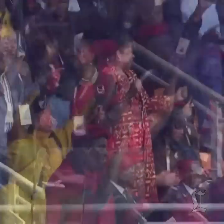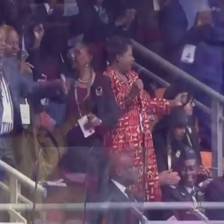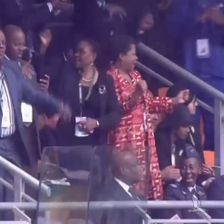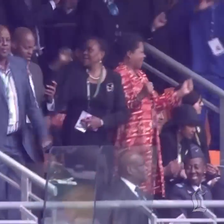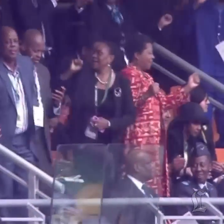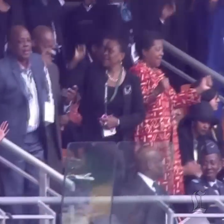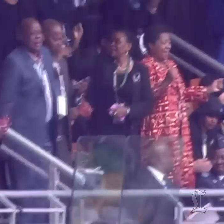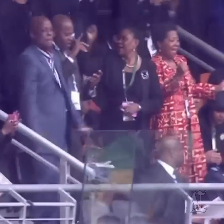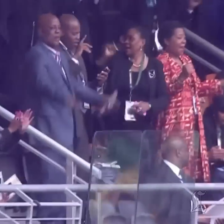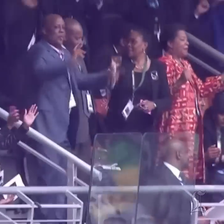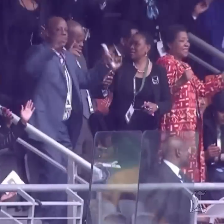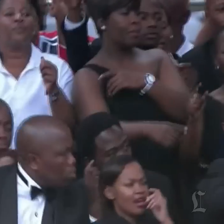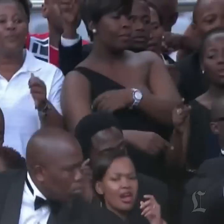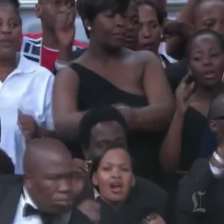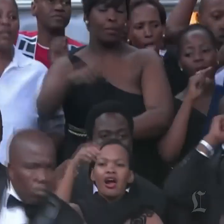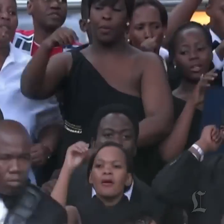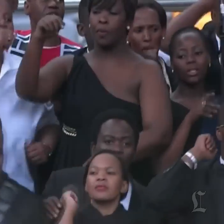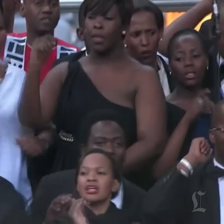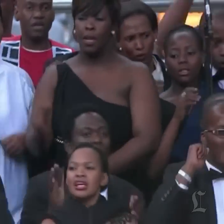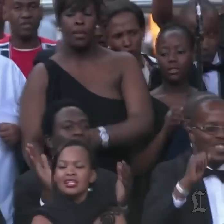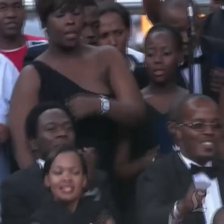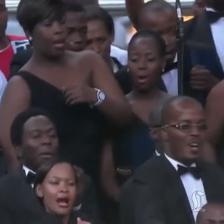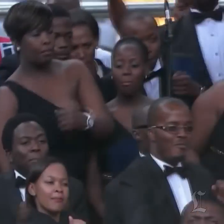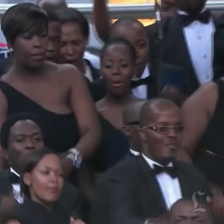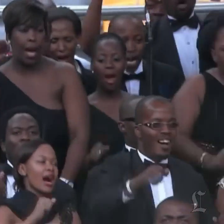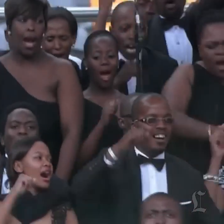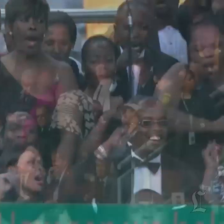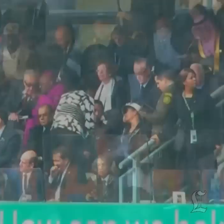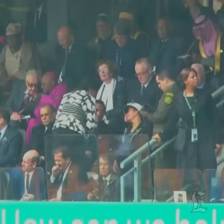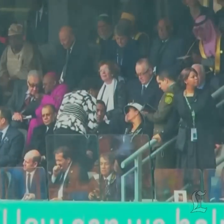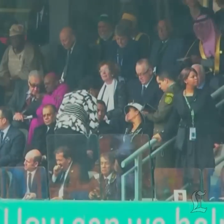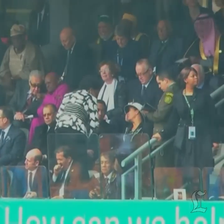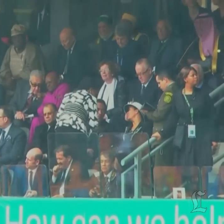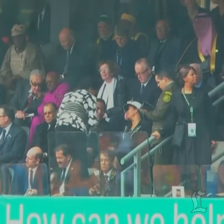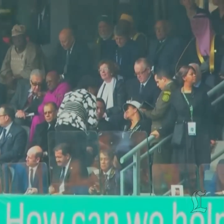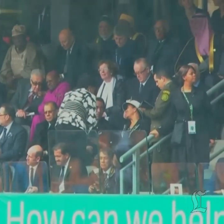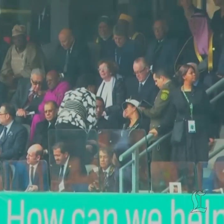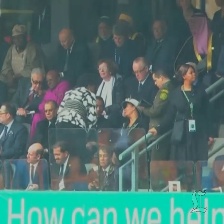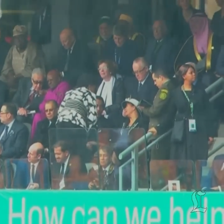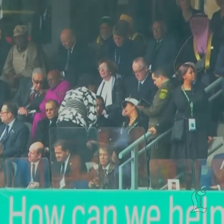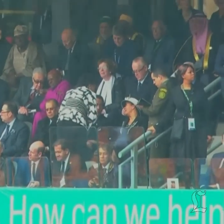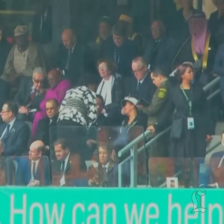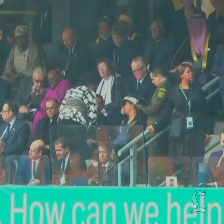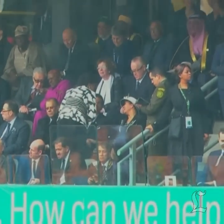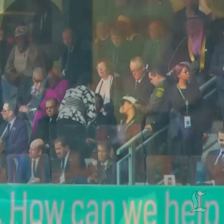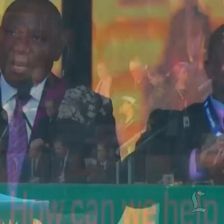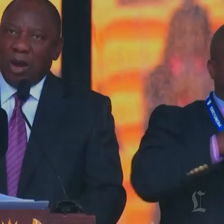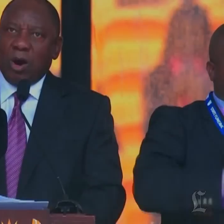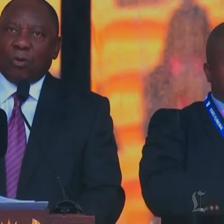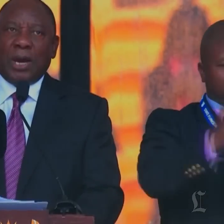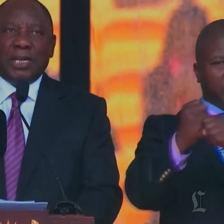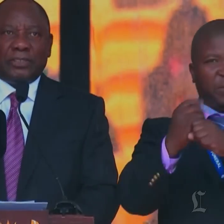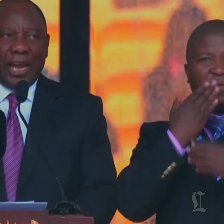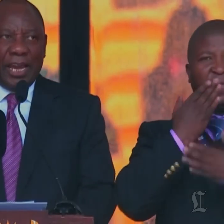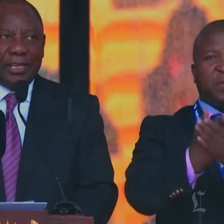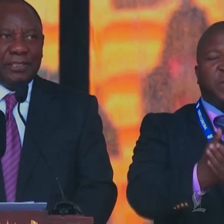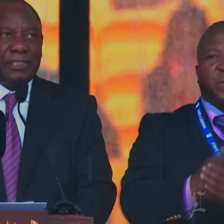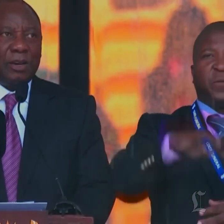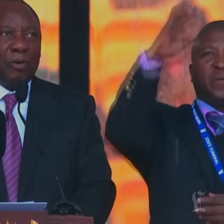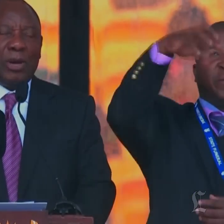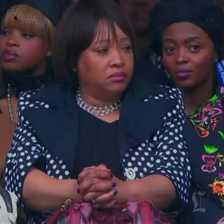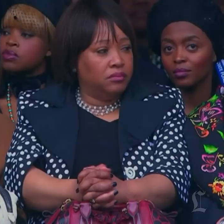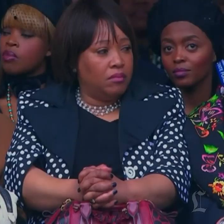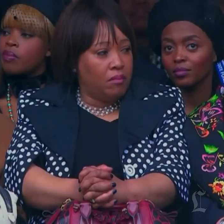-existent security checks, despite the presence of more than 90 world leaders. And South African President Jacob Souma was booed, an